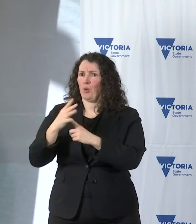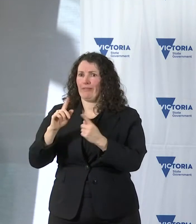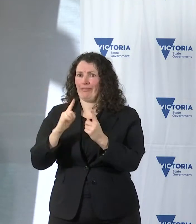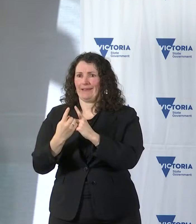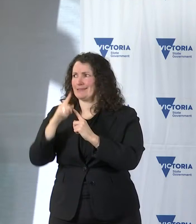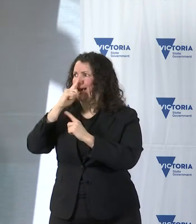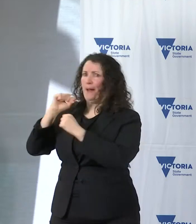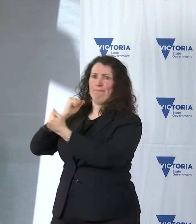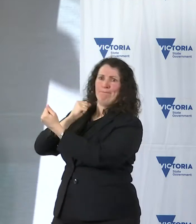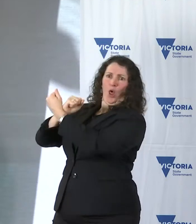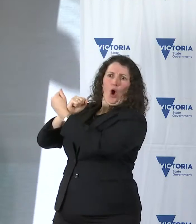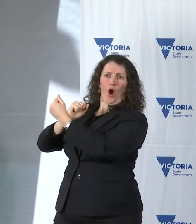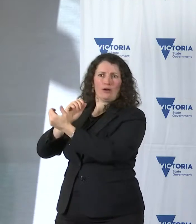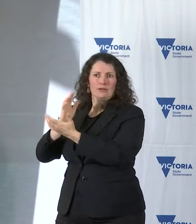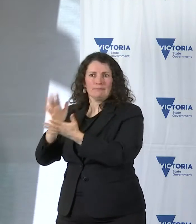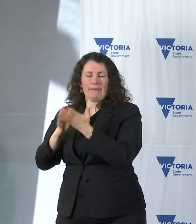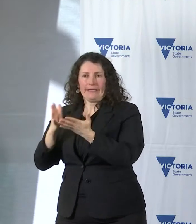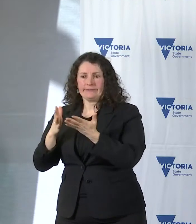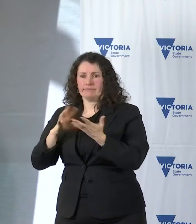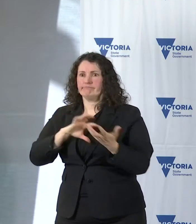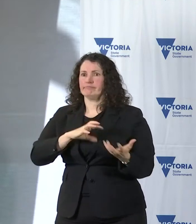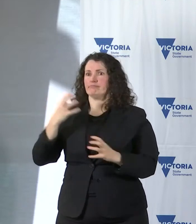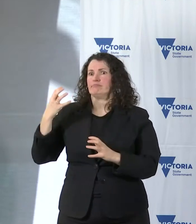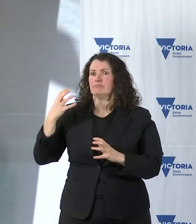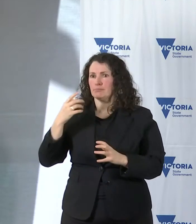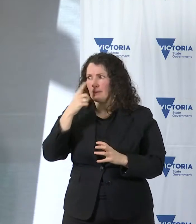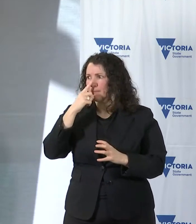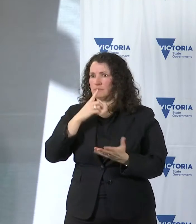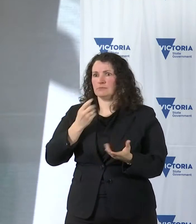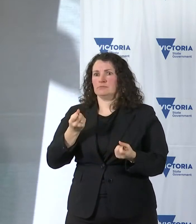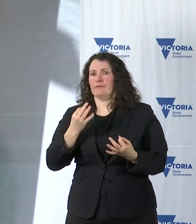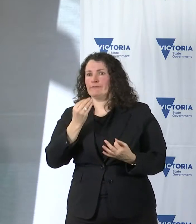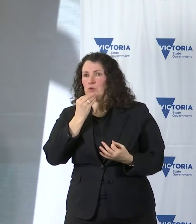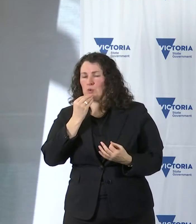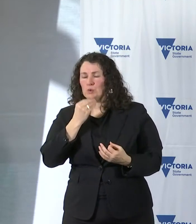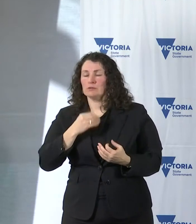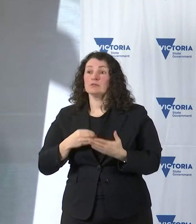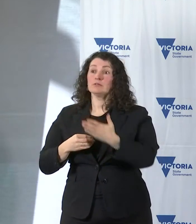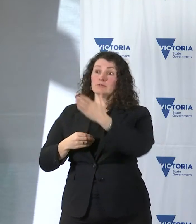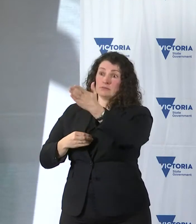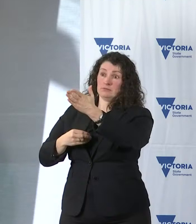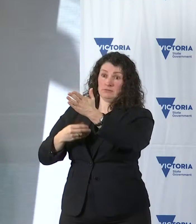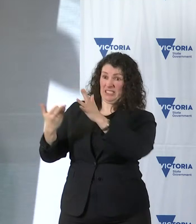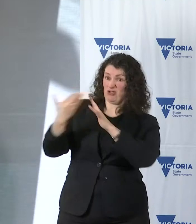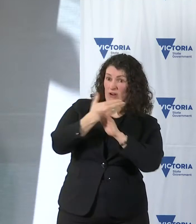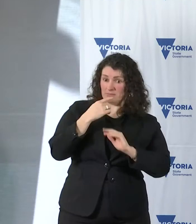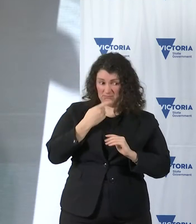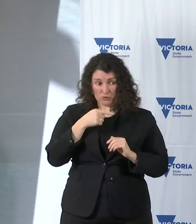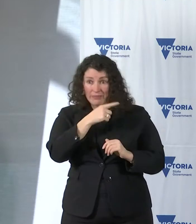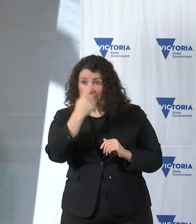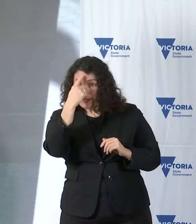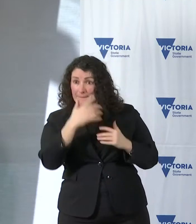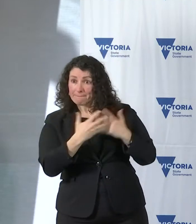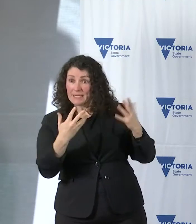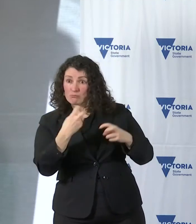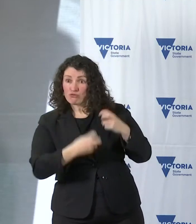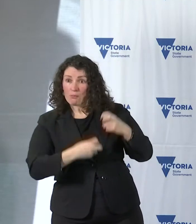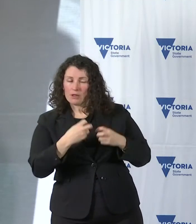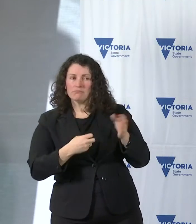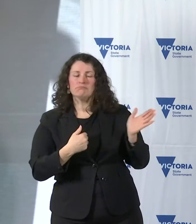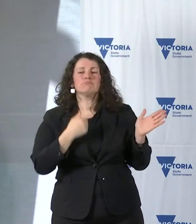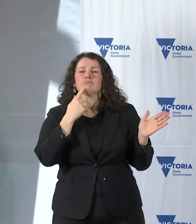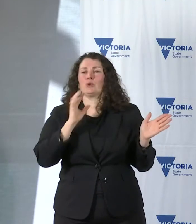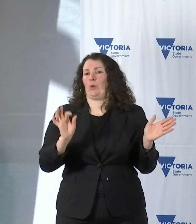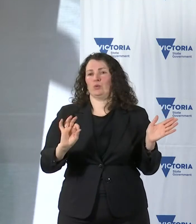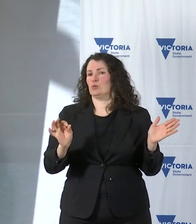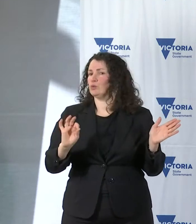problem, though, as it is? No, we don't see it as a big problem. Clearly, having tightened it up in recent times,